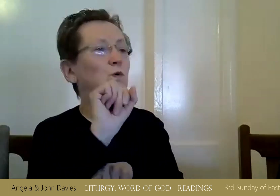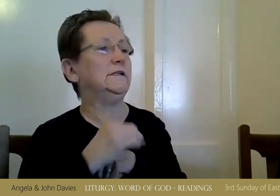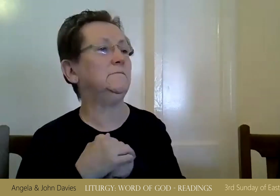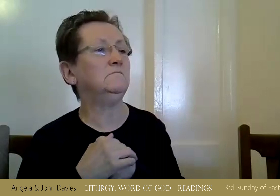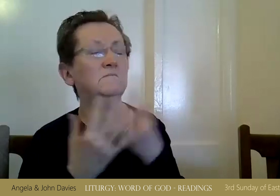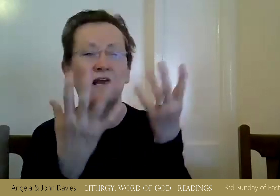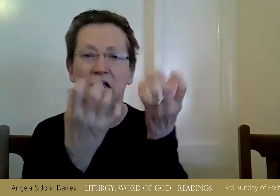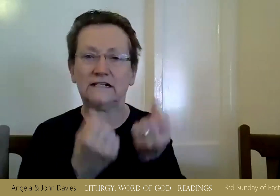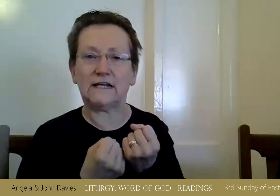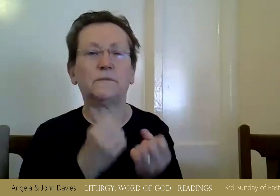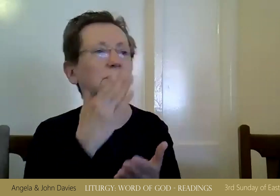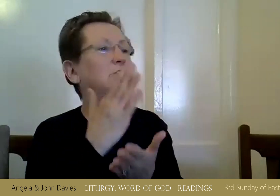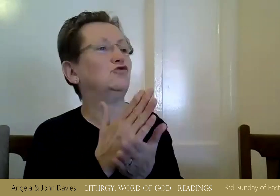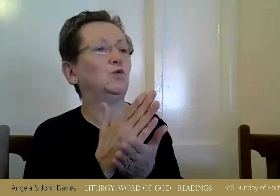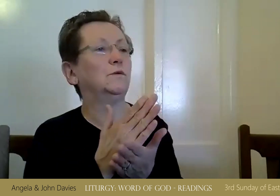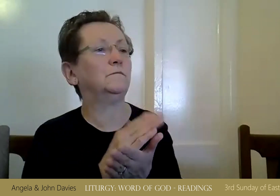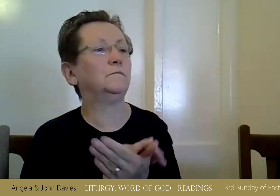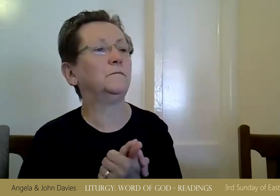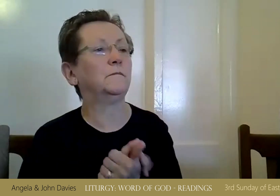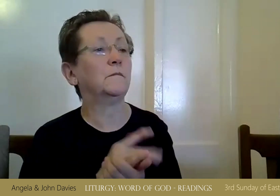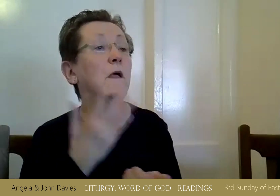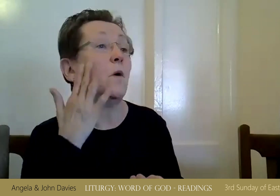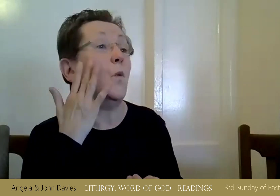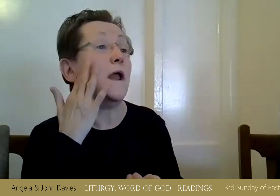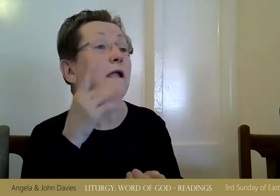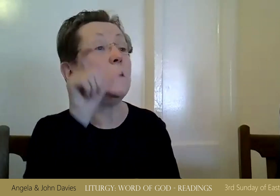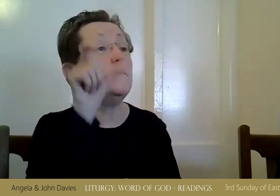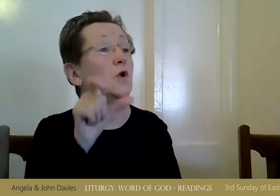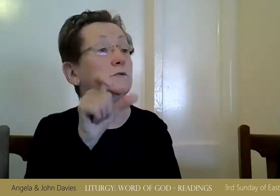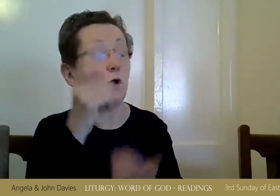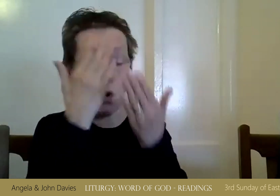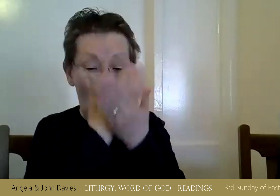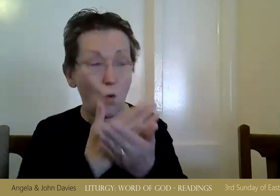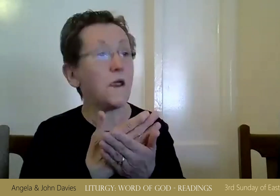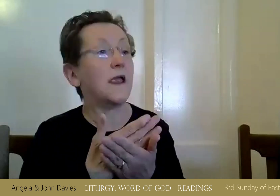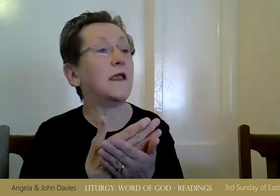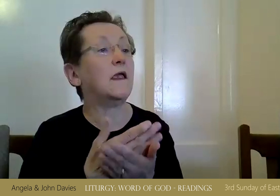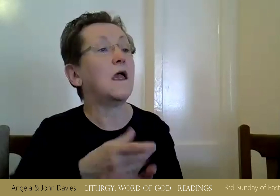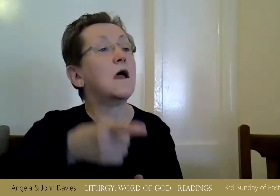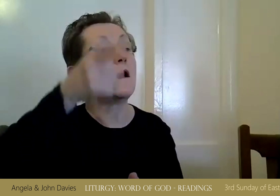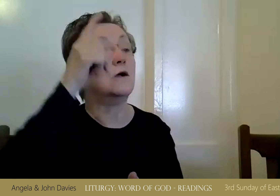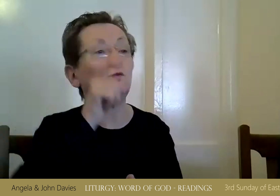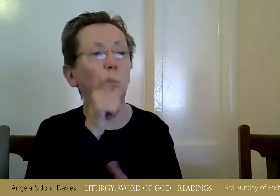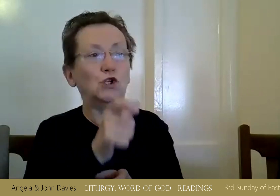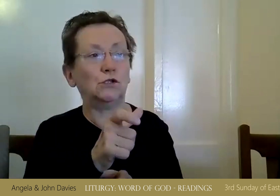refusing to accept the truth. But when a person obeys God's word, God's